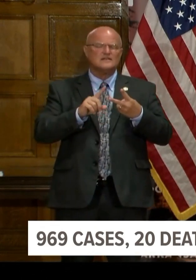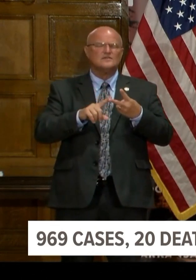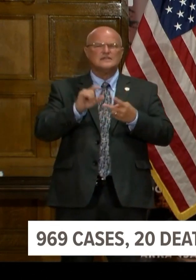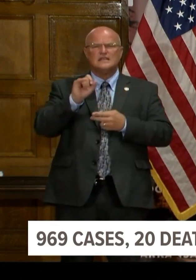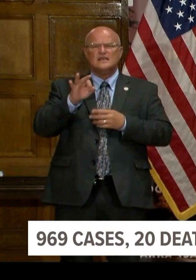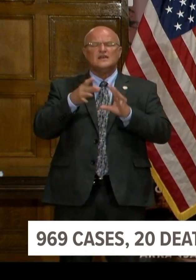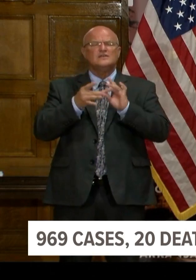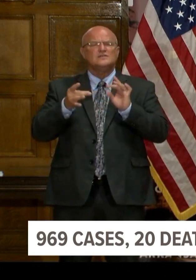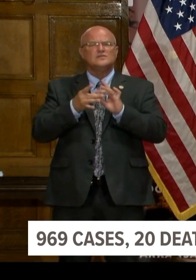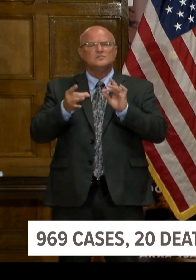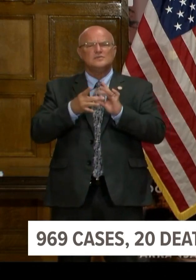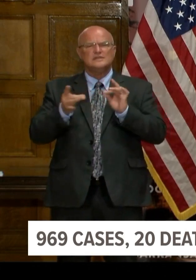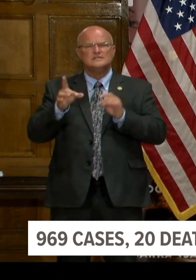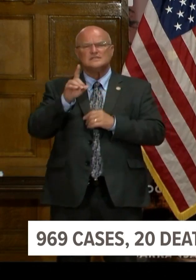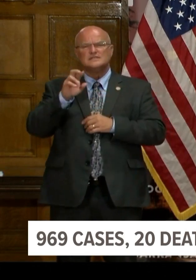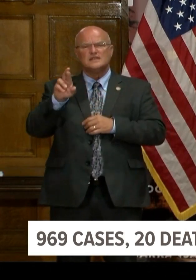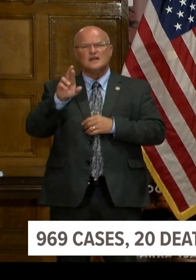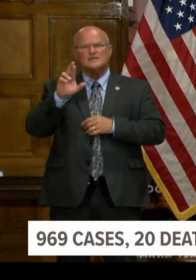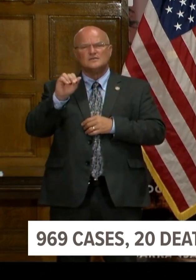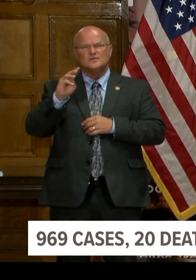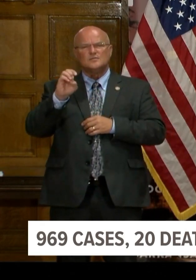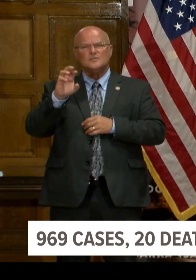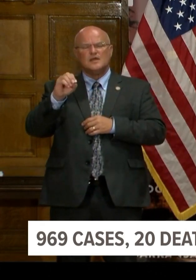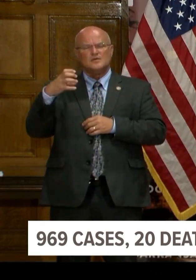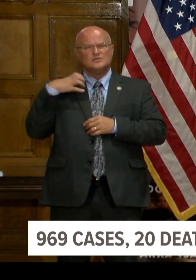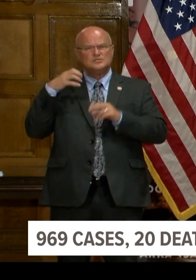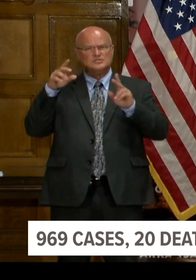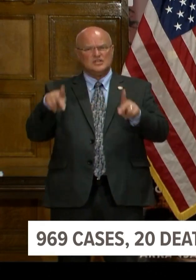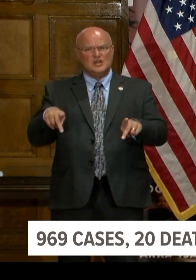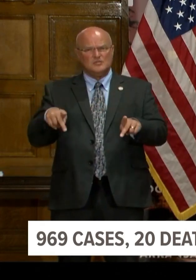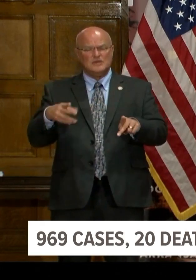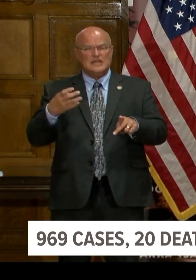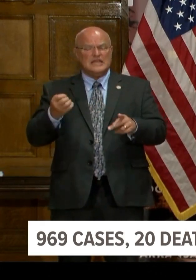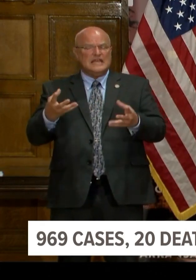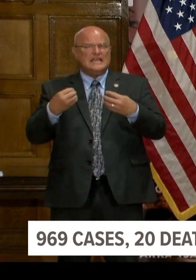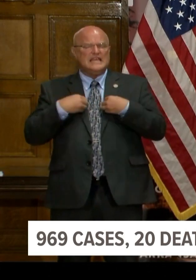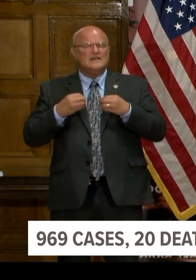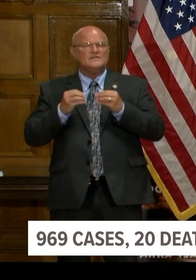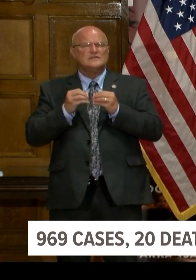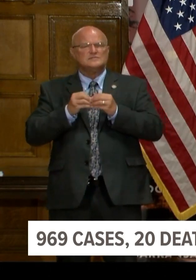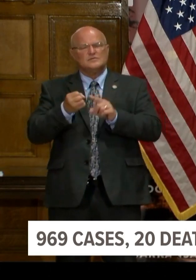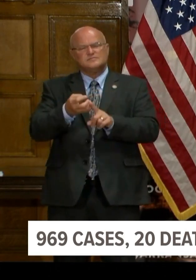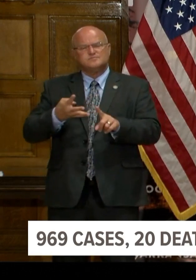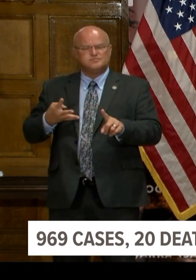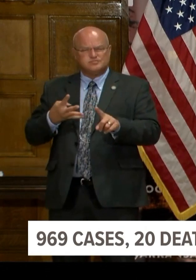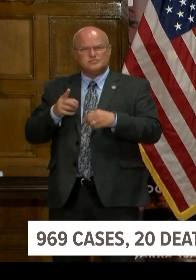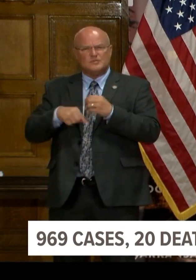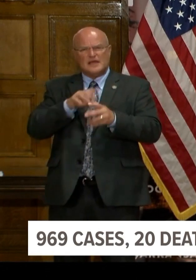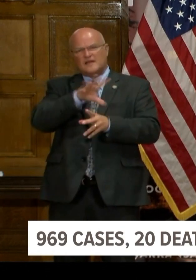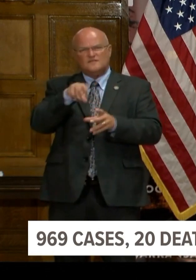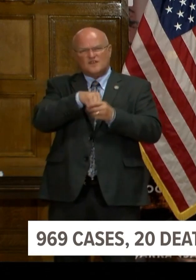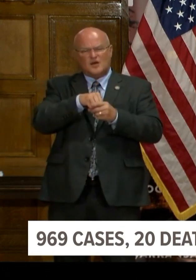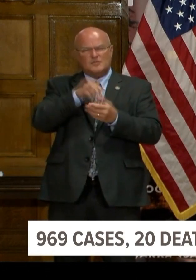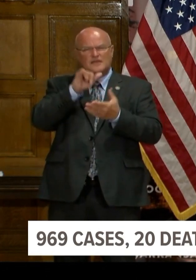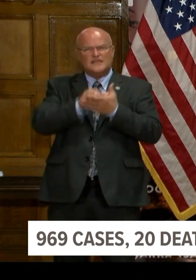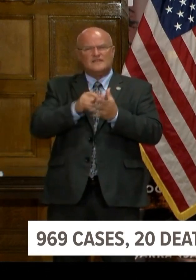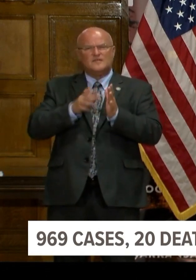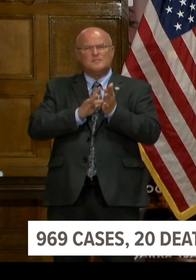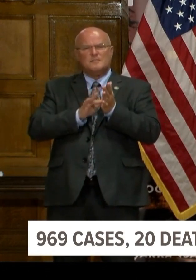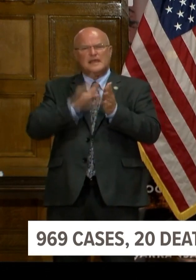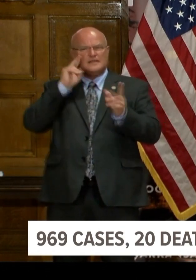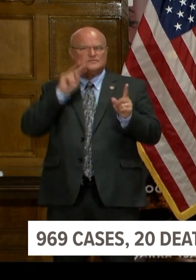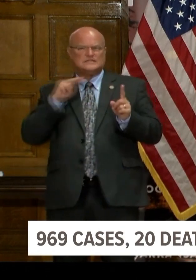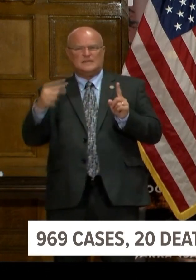if you mentioned Dr. Romero's chairman of one of the committees, could he maybe kind of give us a little bit more detail on his involvement in that from a medical